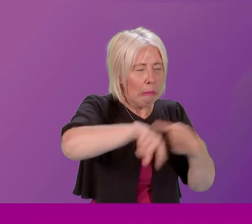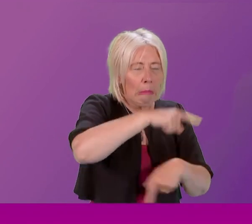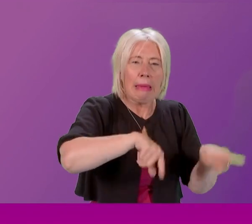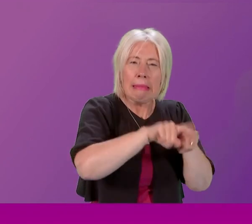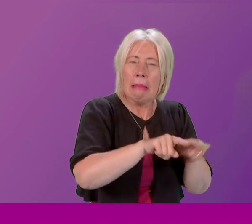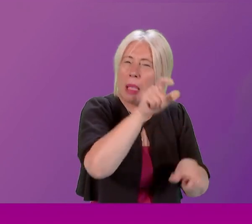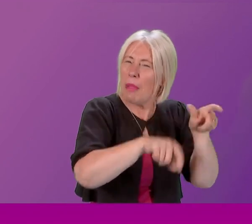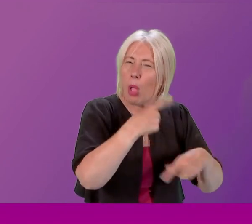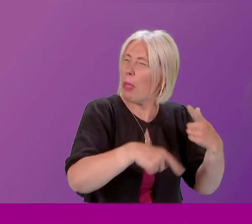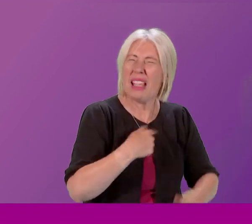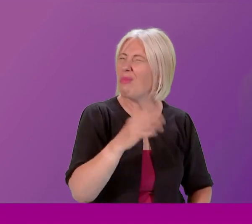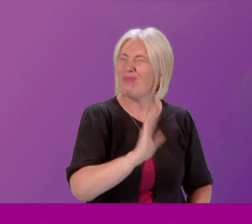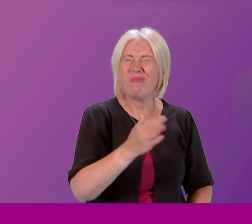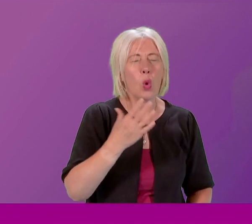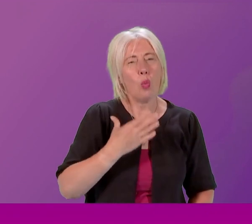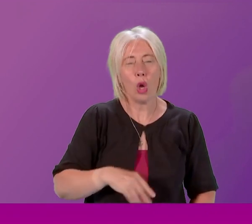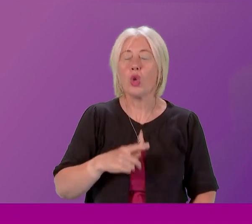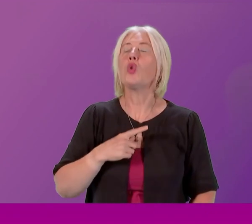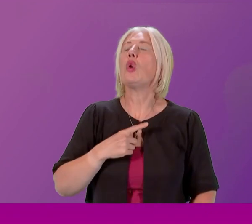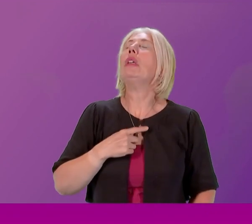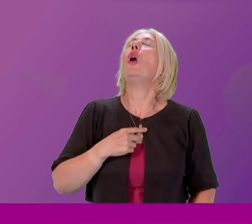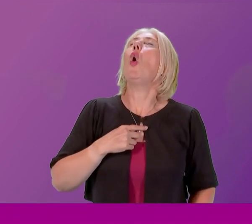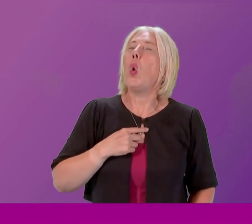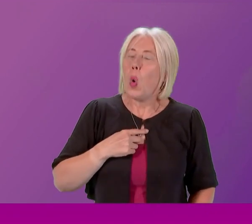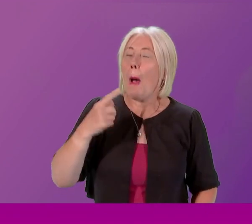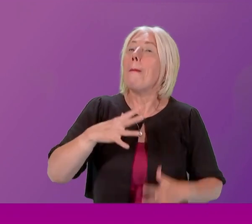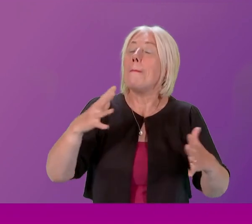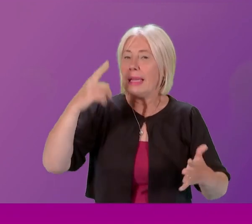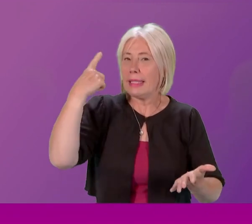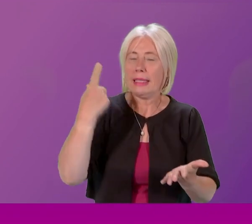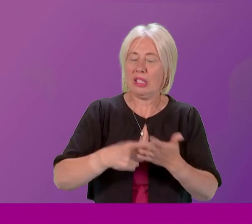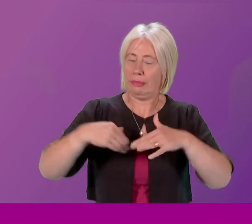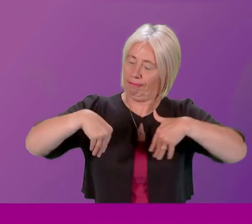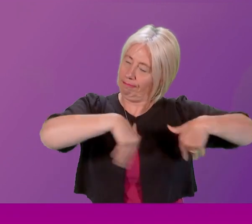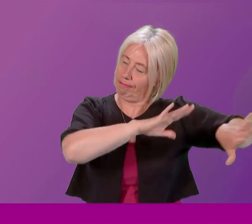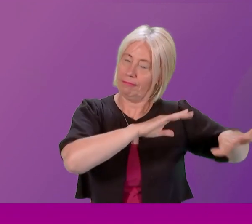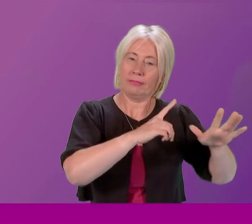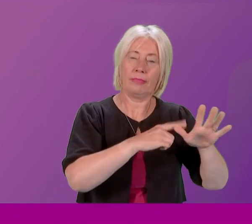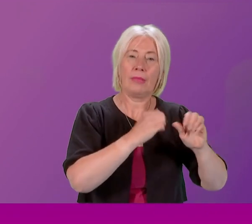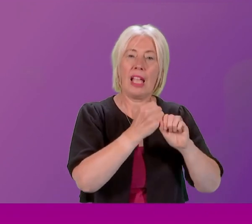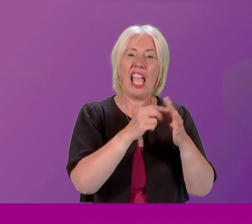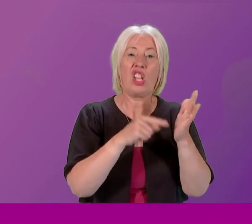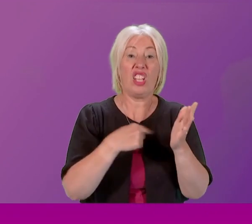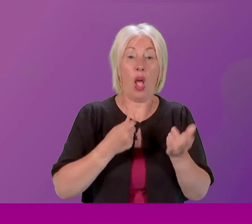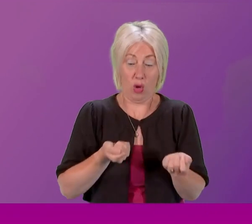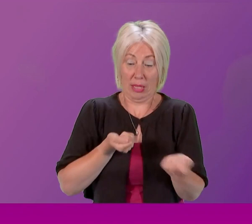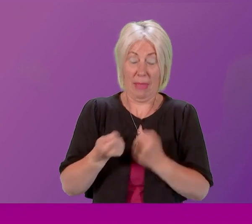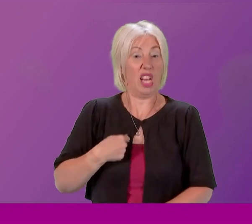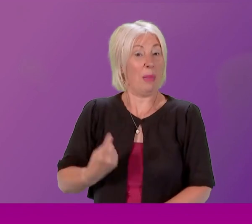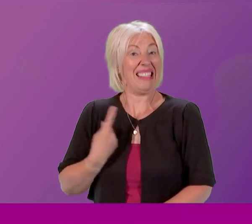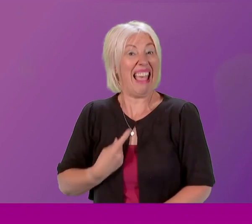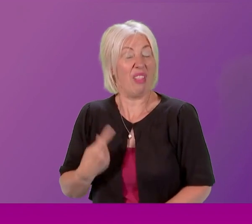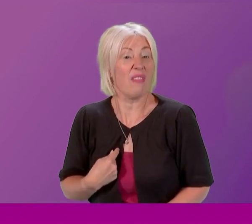round a little bit. And so I made a pretty big decision to forgo the agents and just basically manage myself,